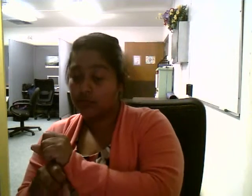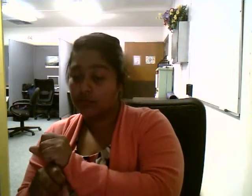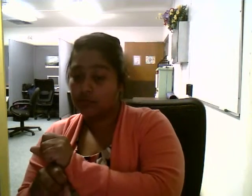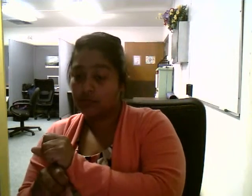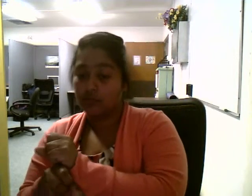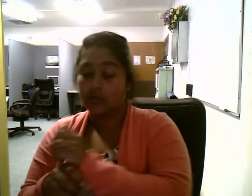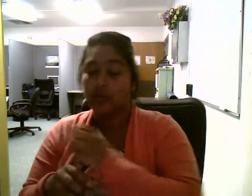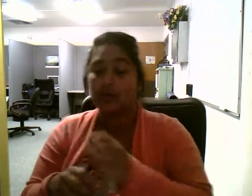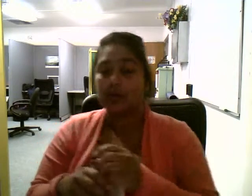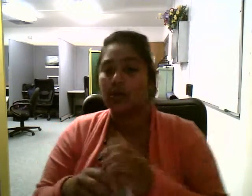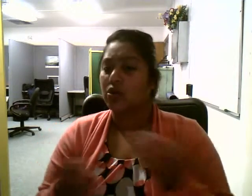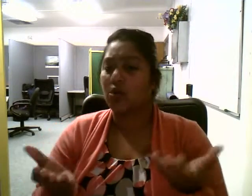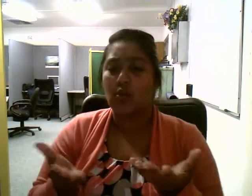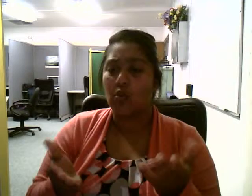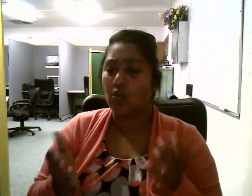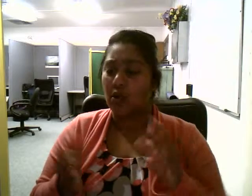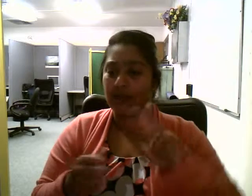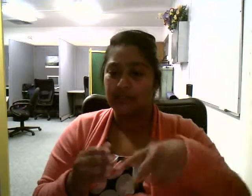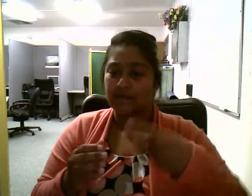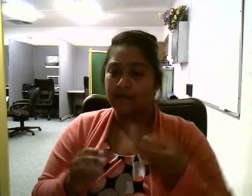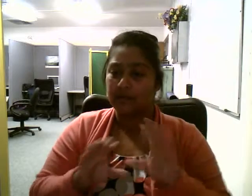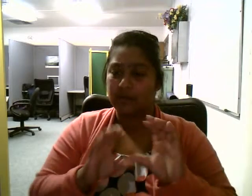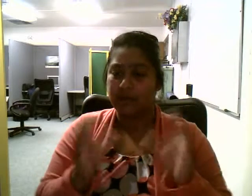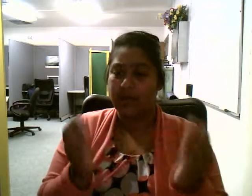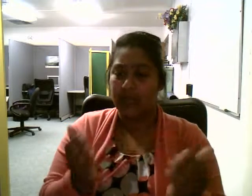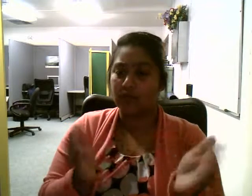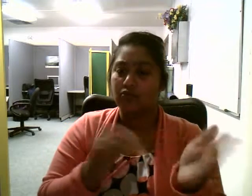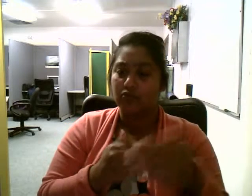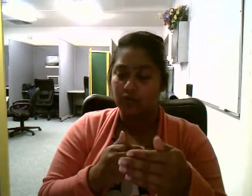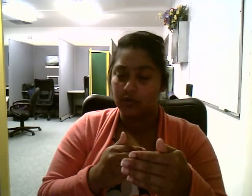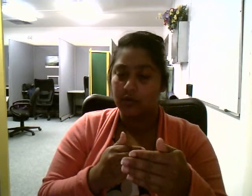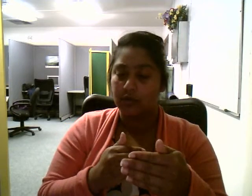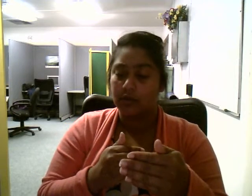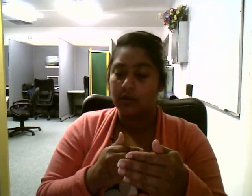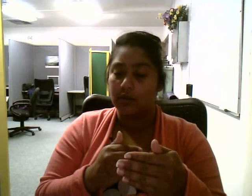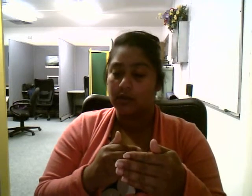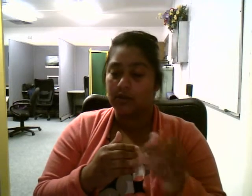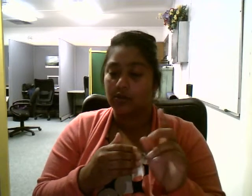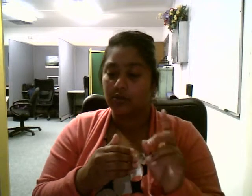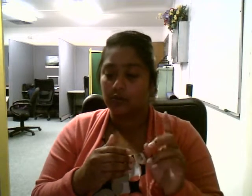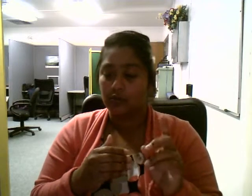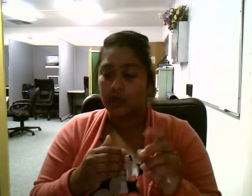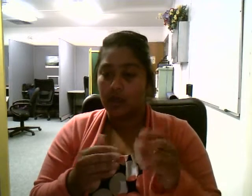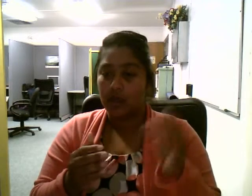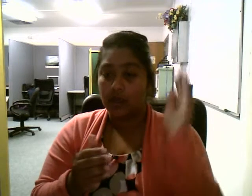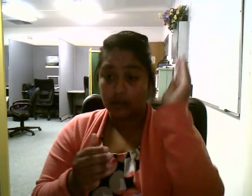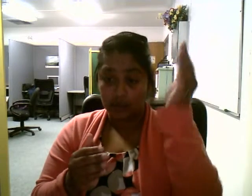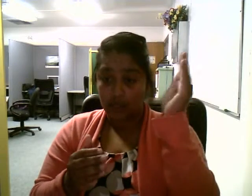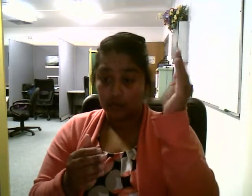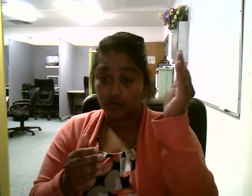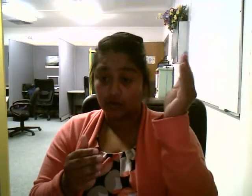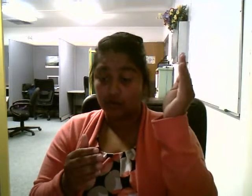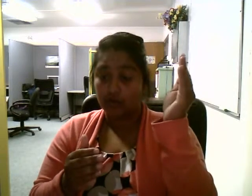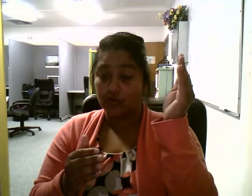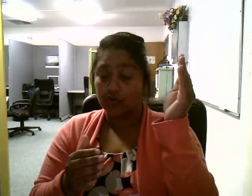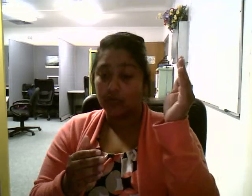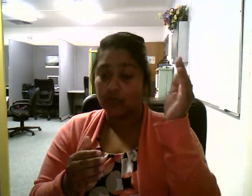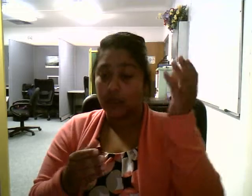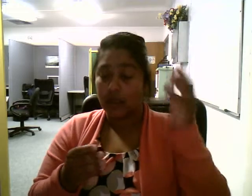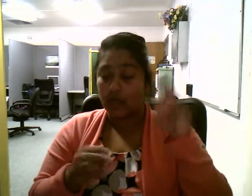So what is a flipped classroom model? It is basically where the lecture material that I would normally be giving to students is not